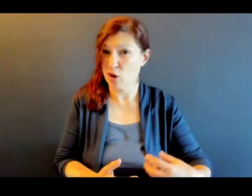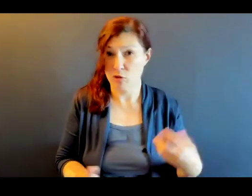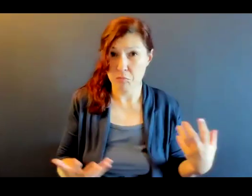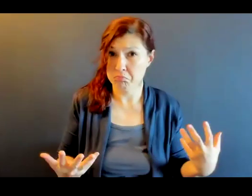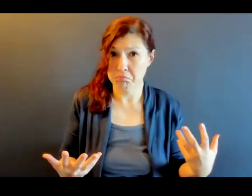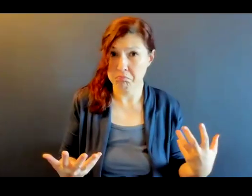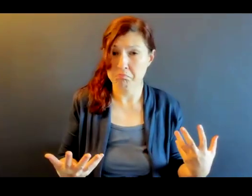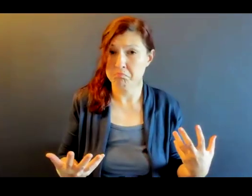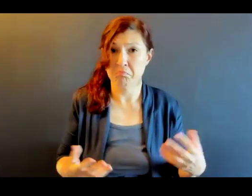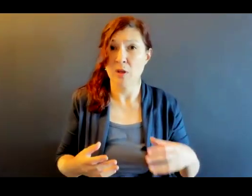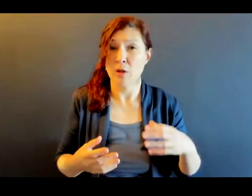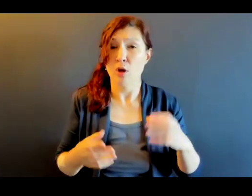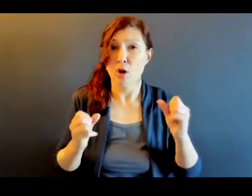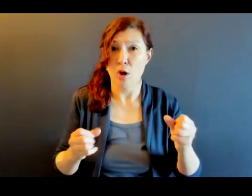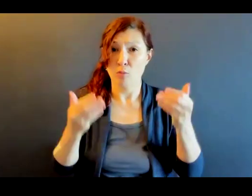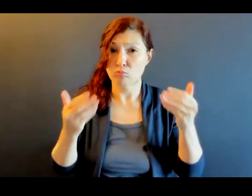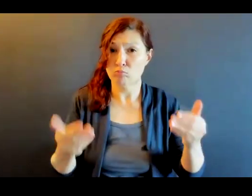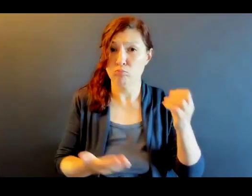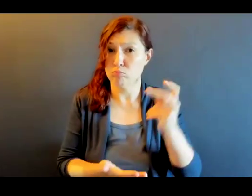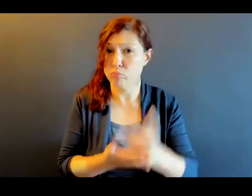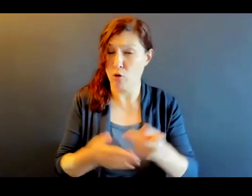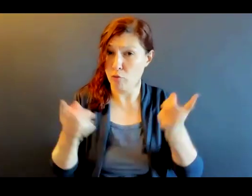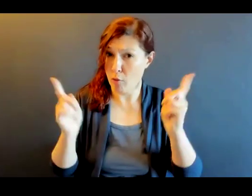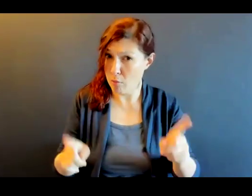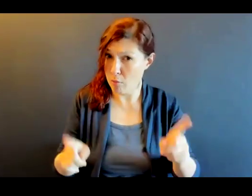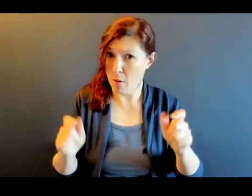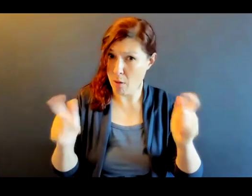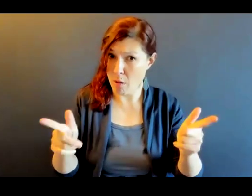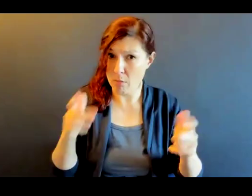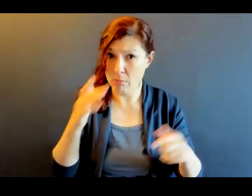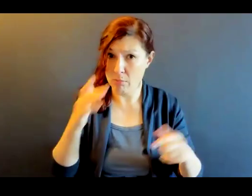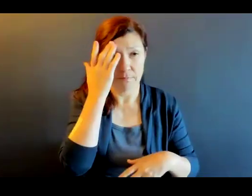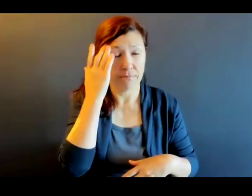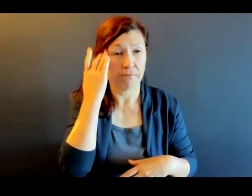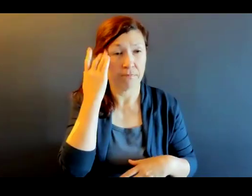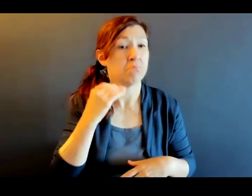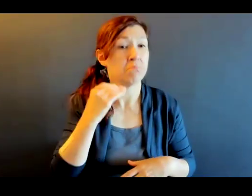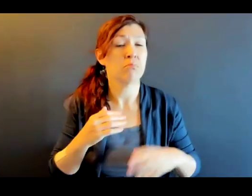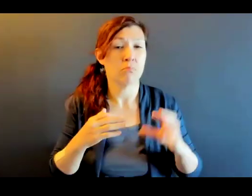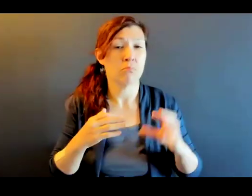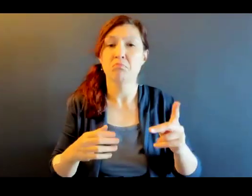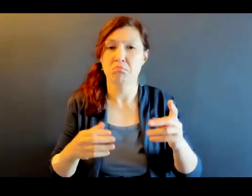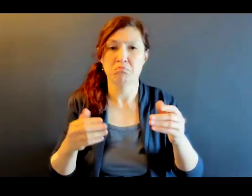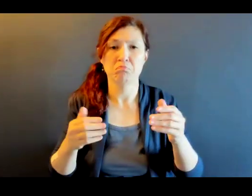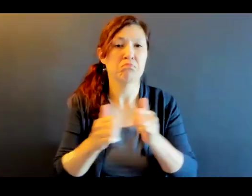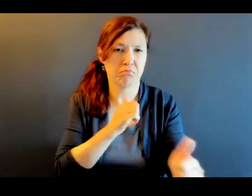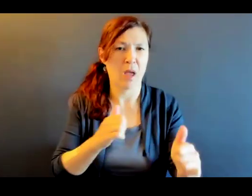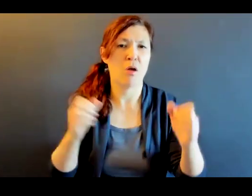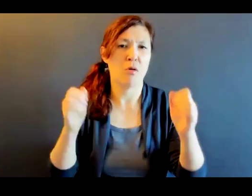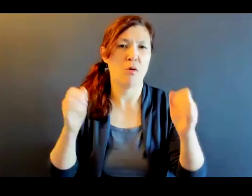Is there any objection to approving the motion by unanimous consent? Hearing none, the motion is